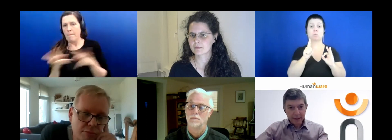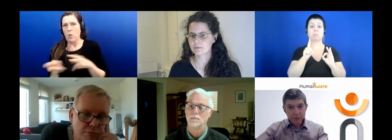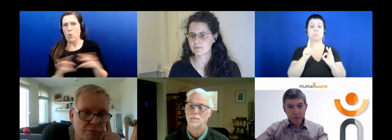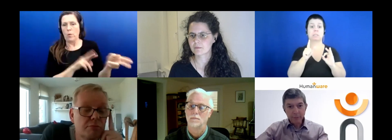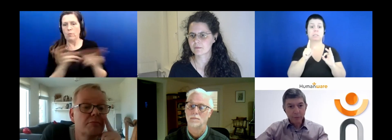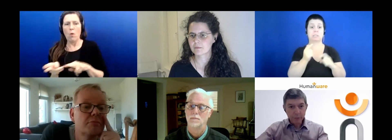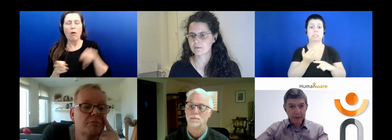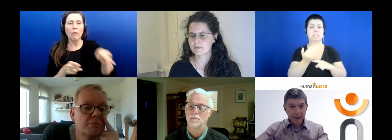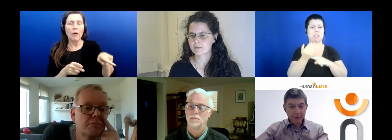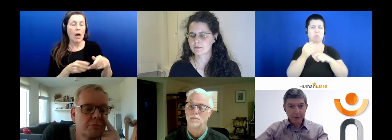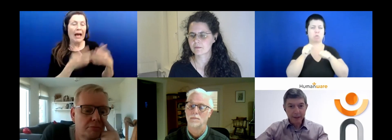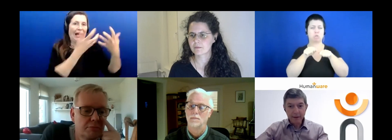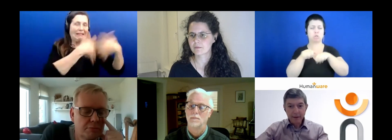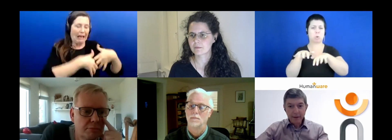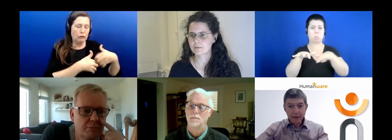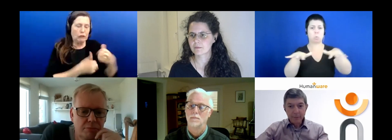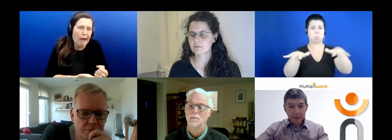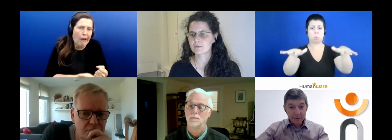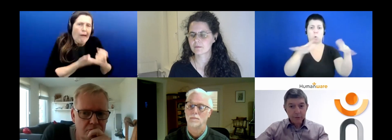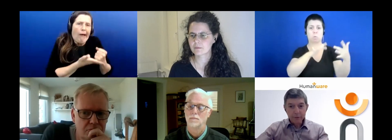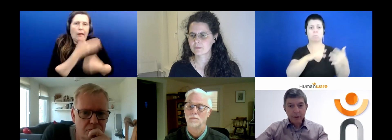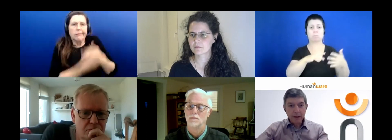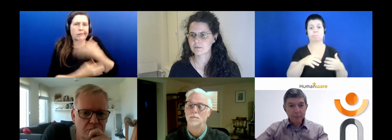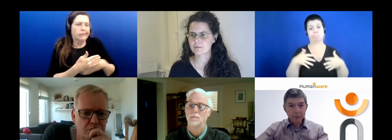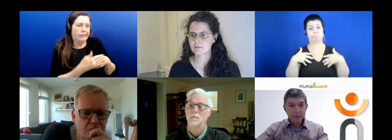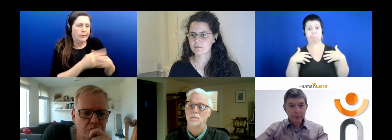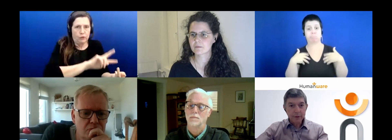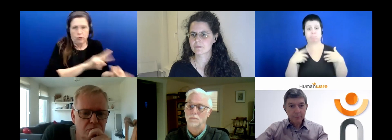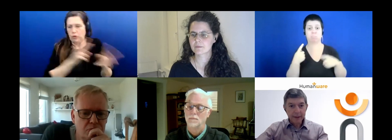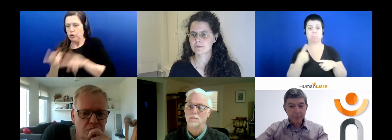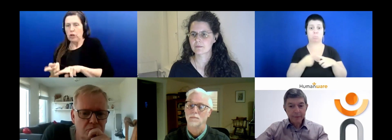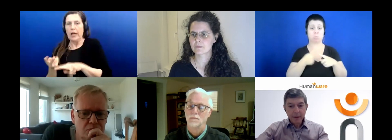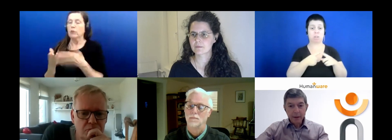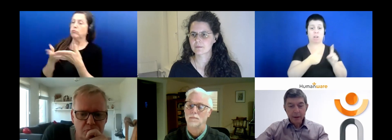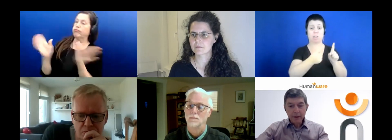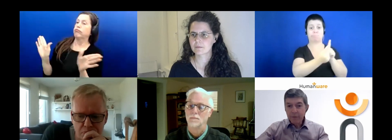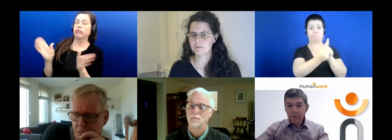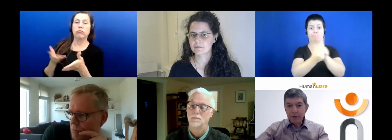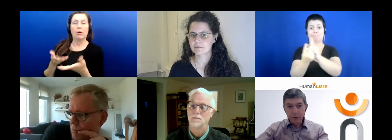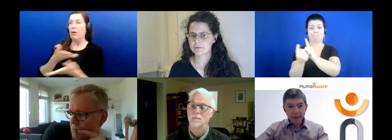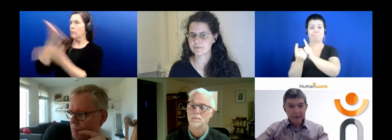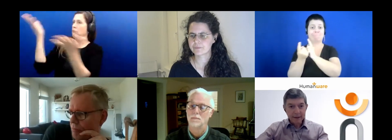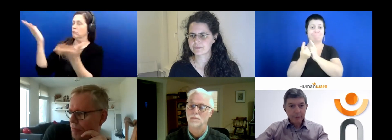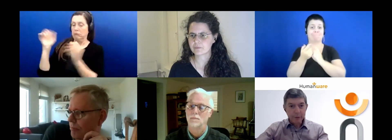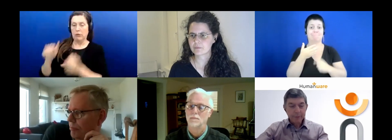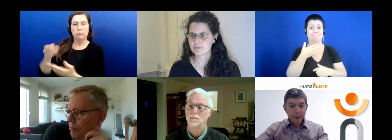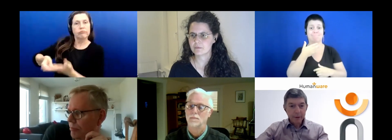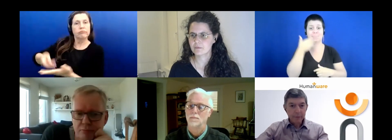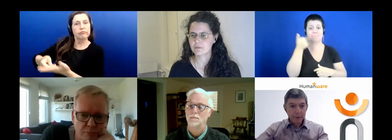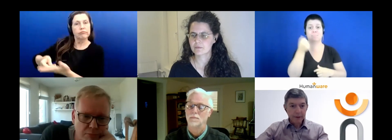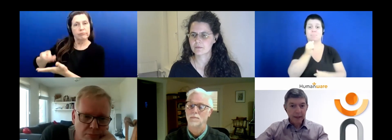in the mainstream, we're really happy with that because it serves our customers better. The iPhone is a great